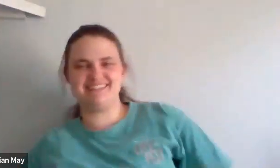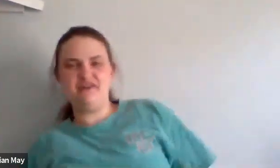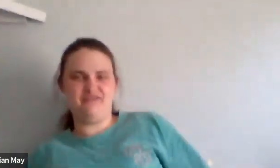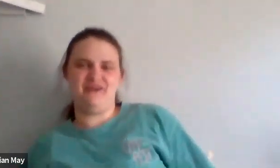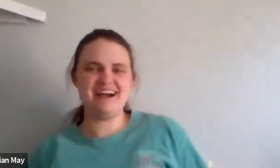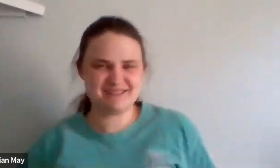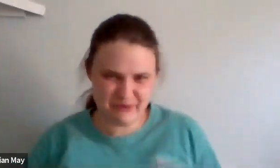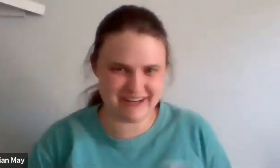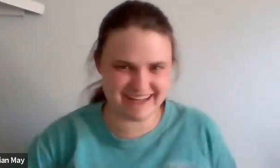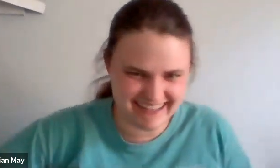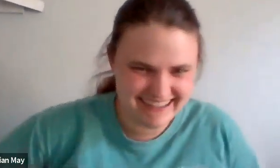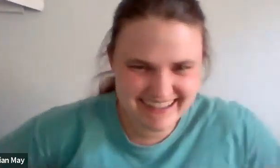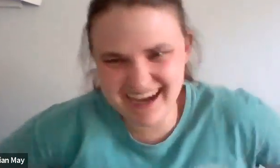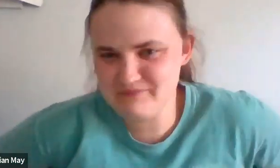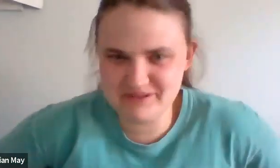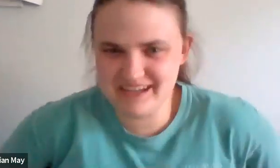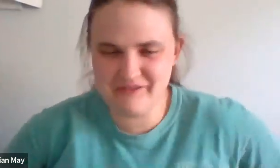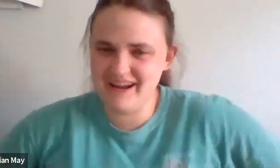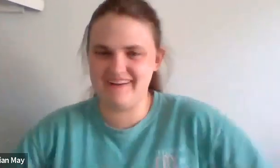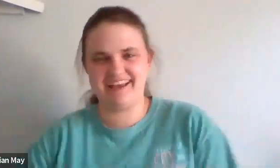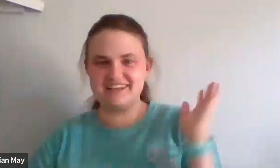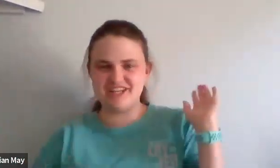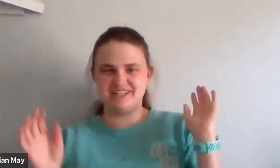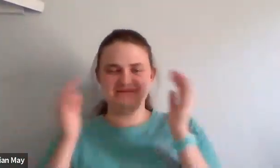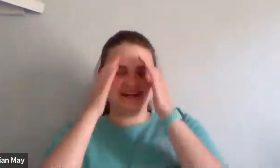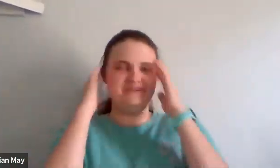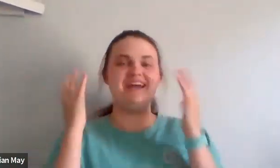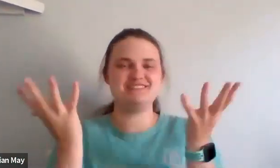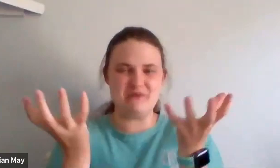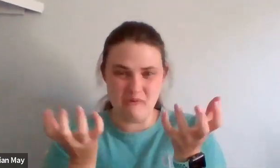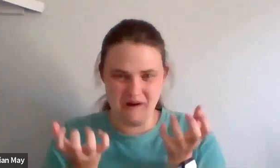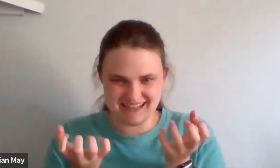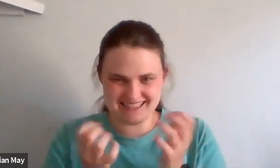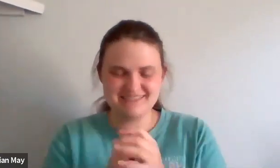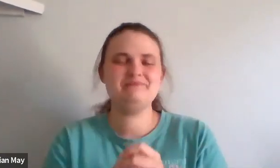Go for it. I support it. I'm doing it over here. I can't judge anybody. But yes, so want.